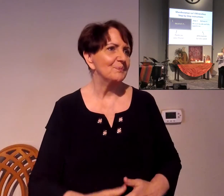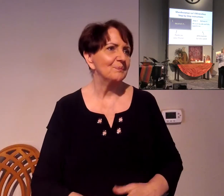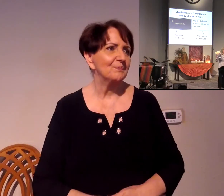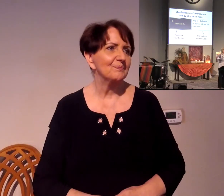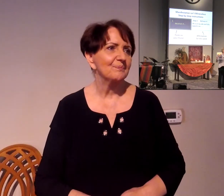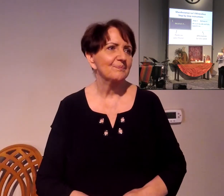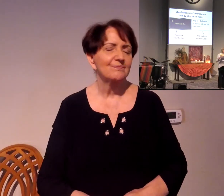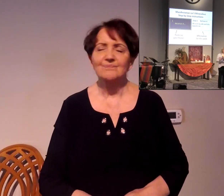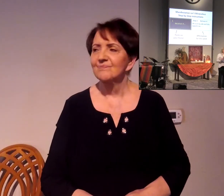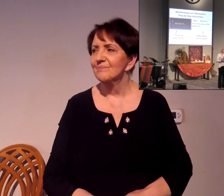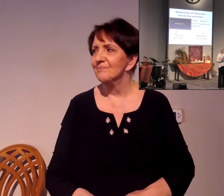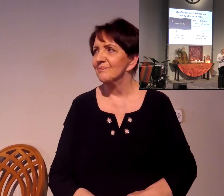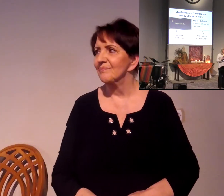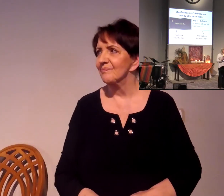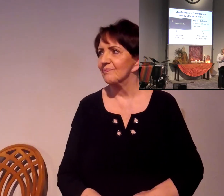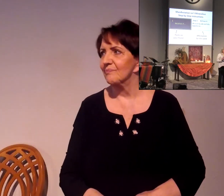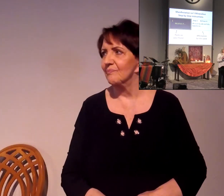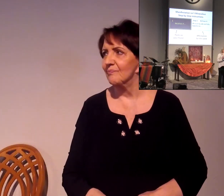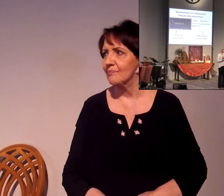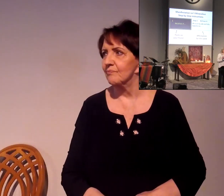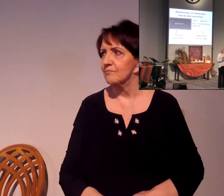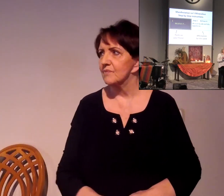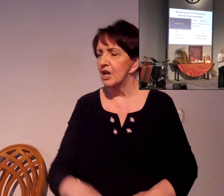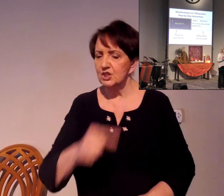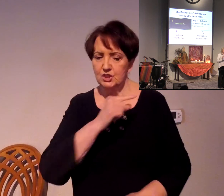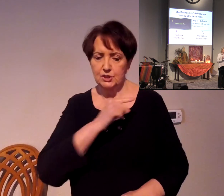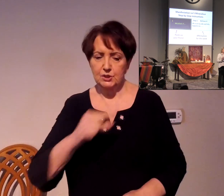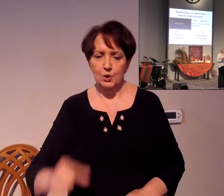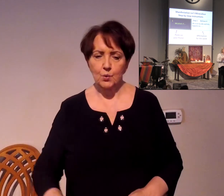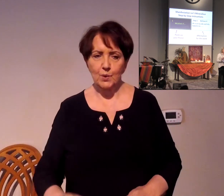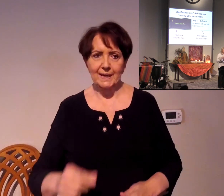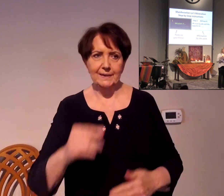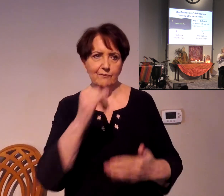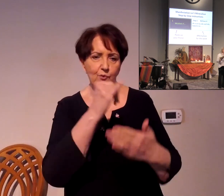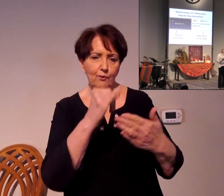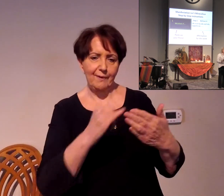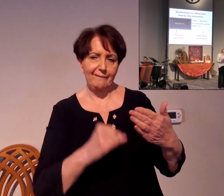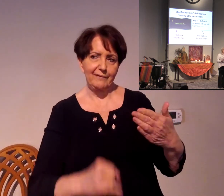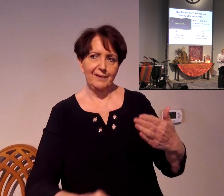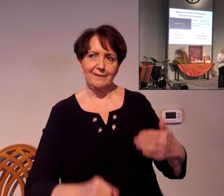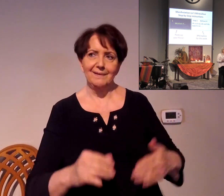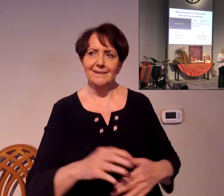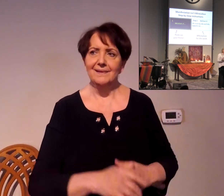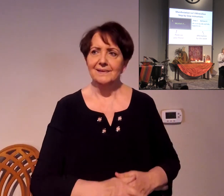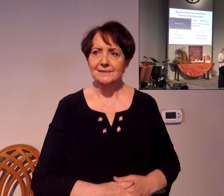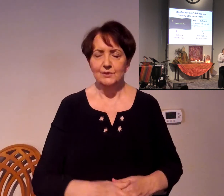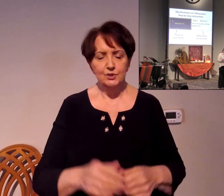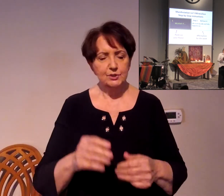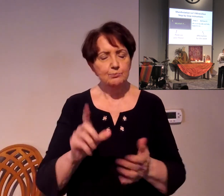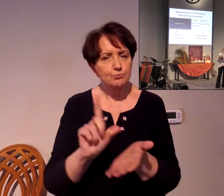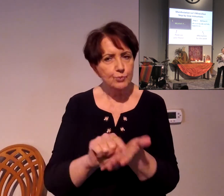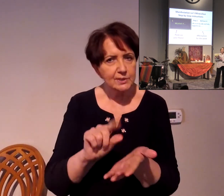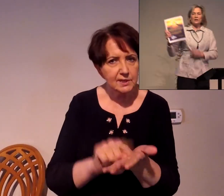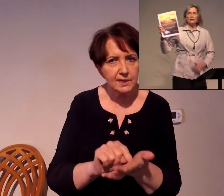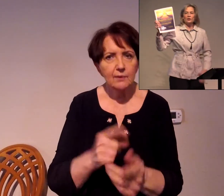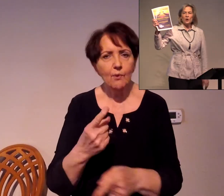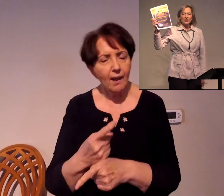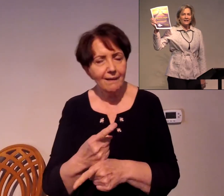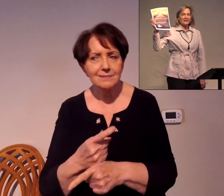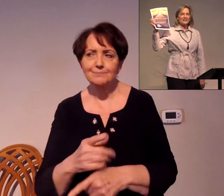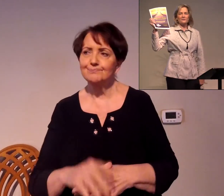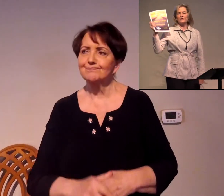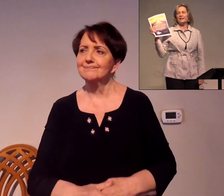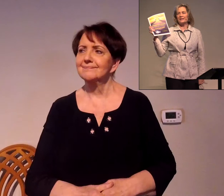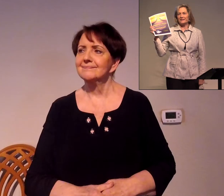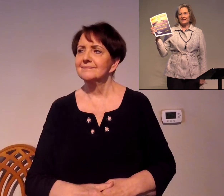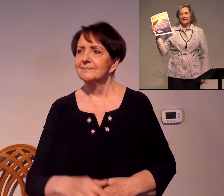She is like the graphic creative queen and the print queen, and she figured out how to get this all printed correctly. And so you only